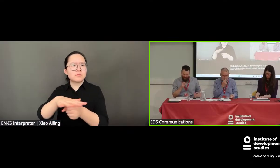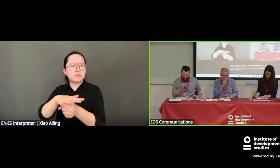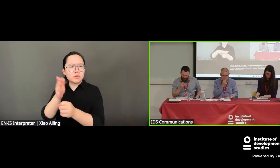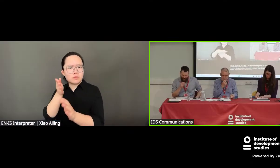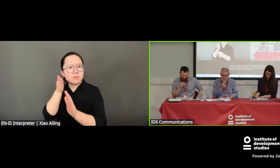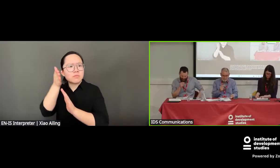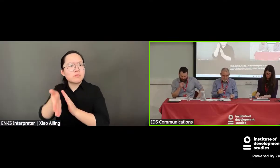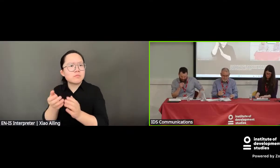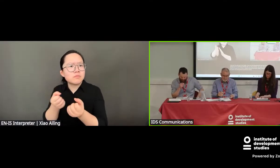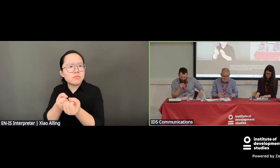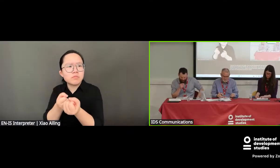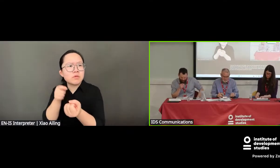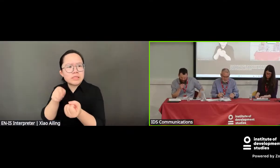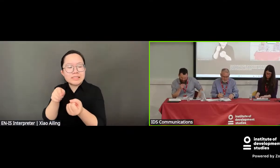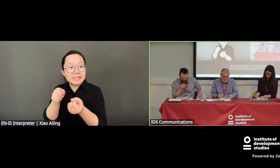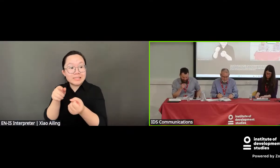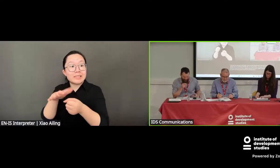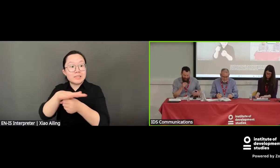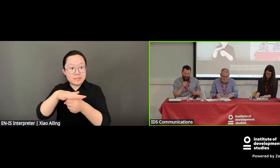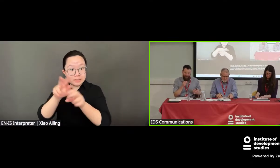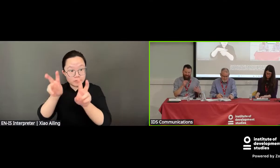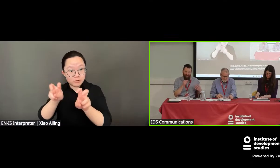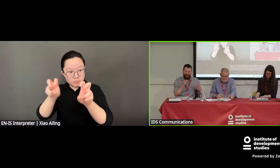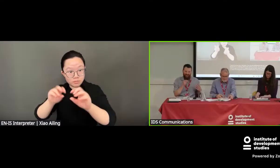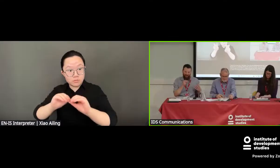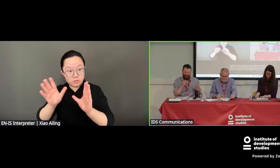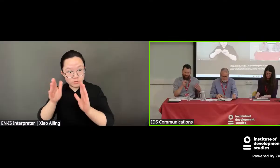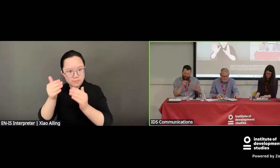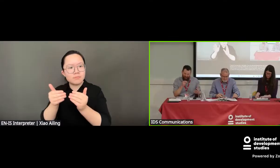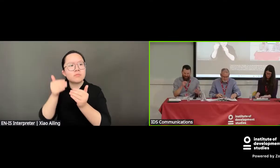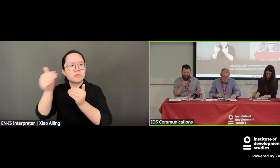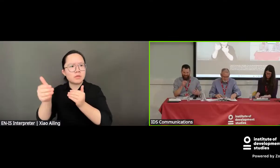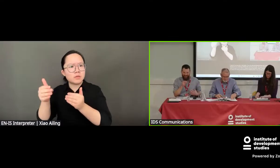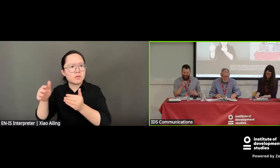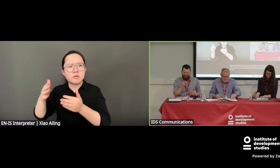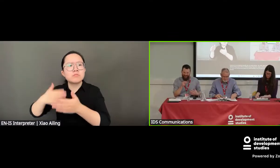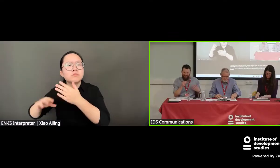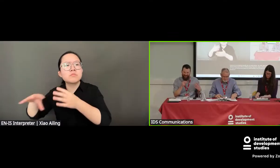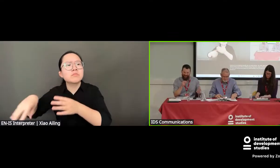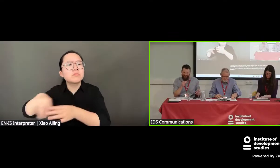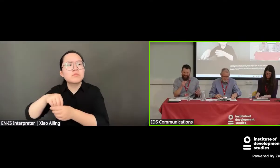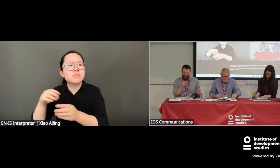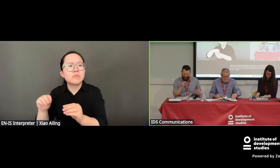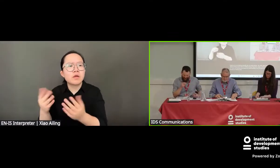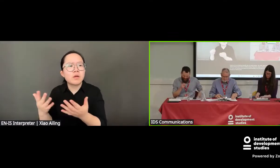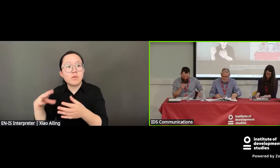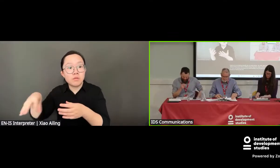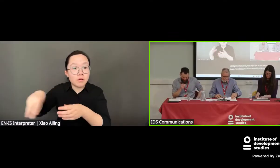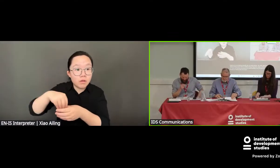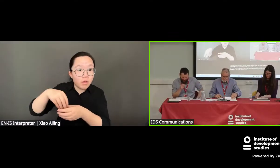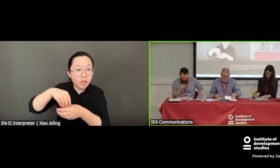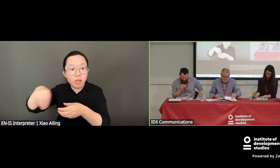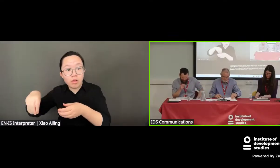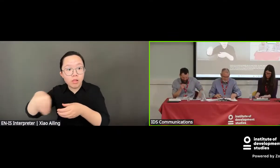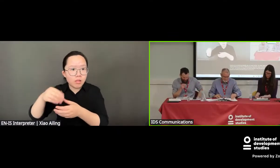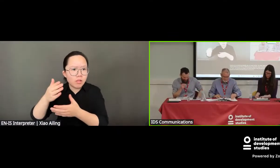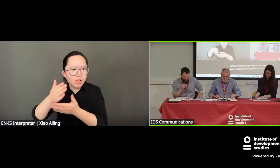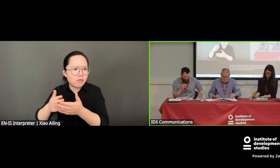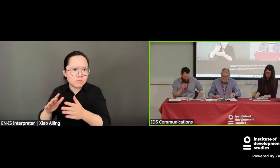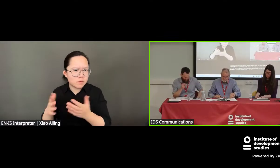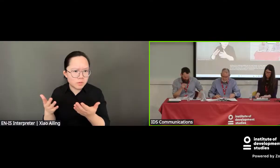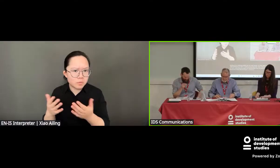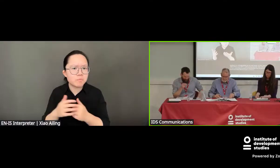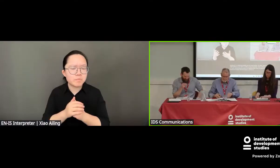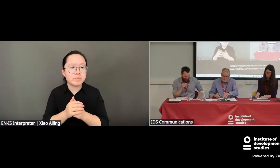enough. How we actually make that happen in practice is a slightly harder question. Of